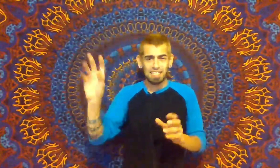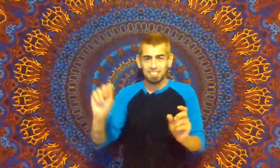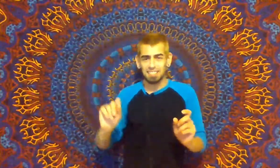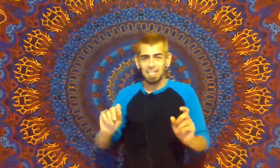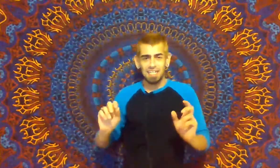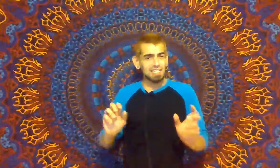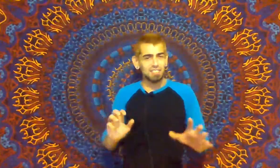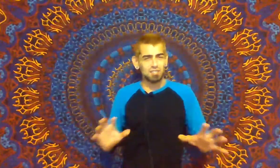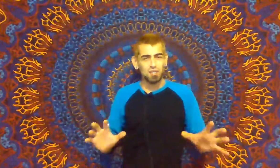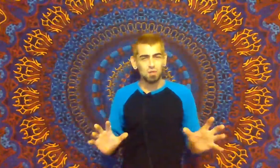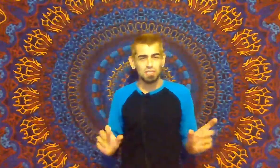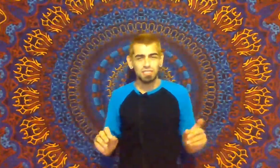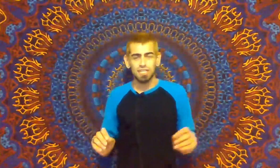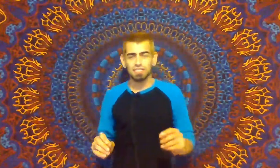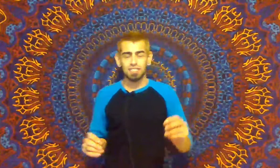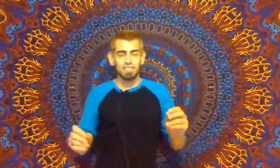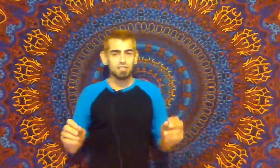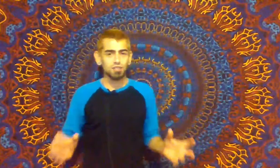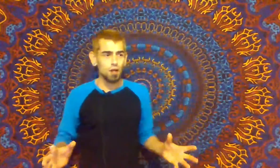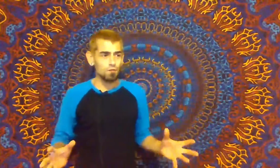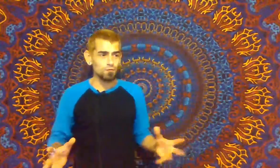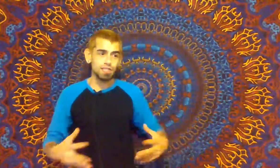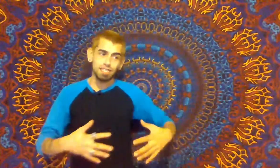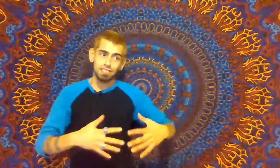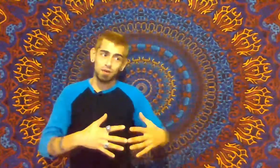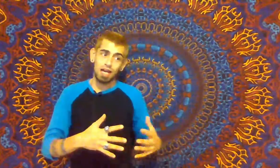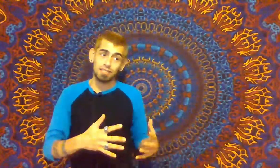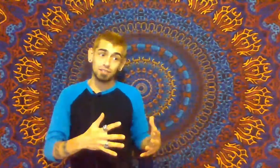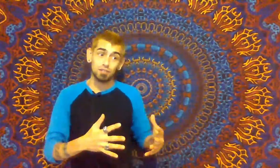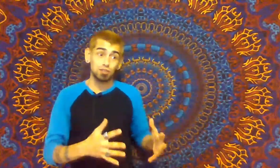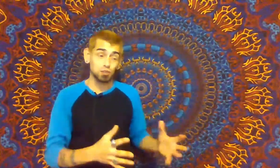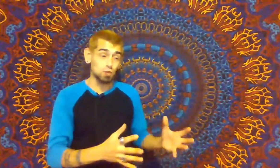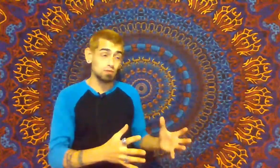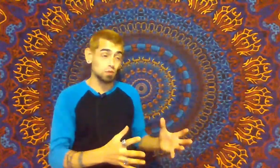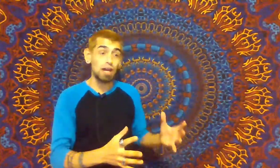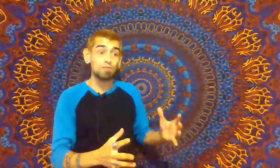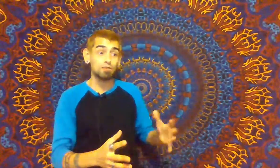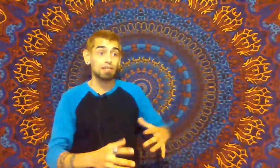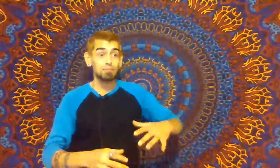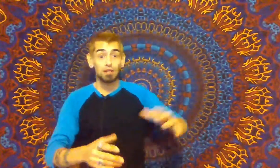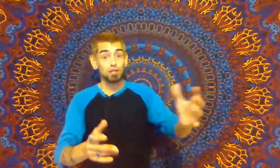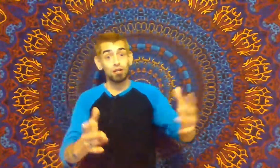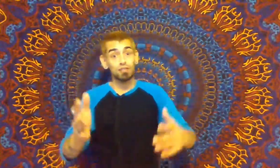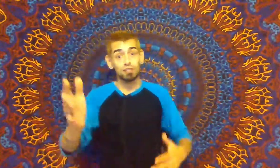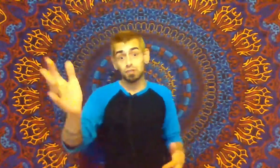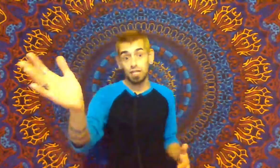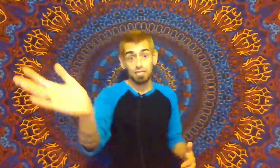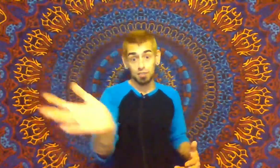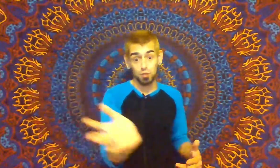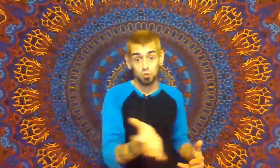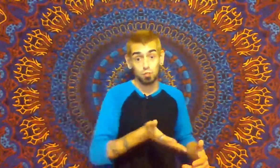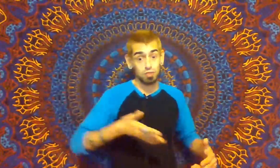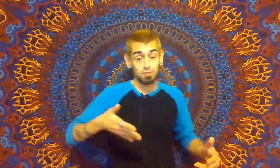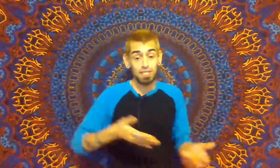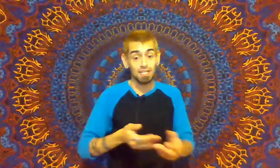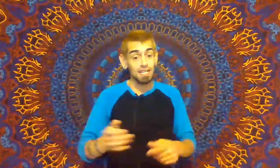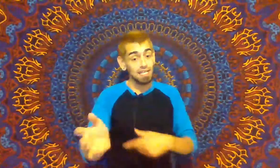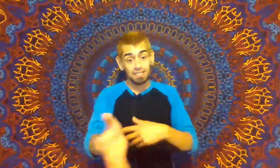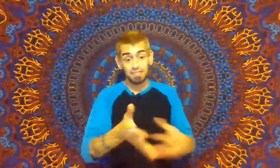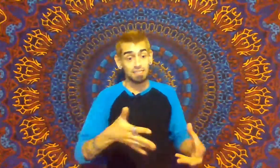veins. It's so disgusting and it's so freaky, so Alex starts swimming away from it, but a current like swoops him in. It's sucking